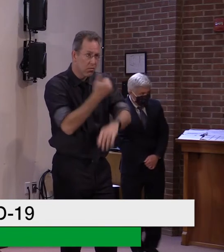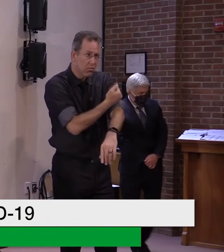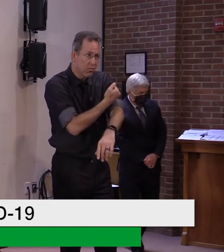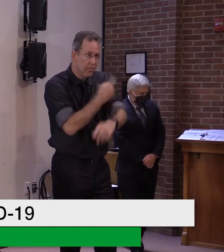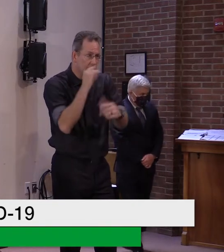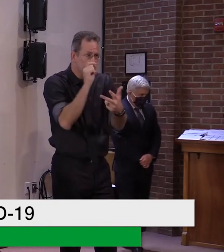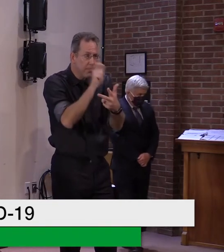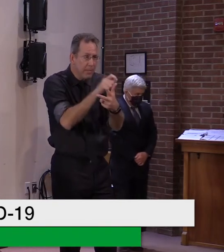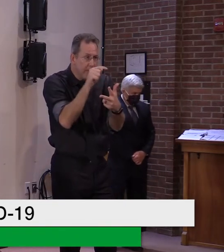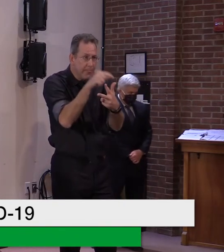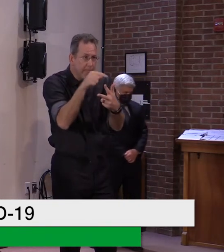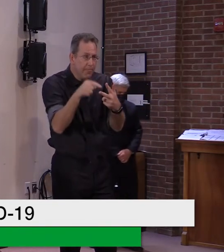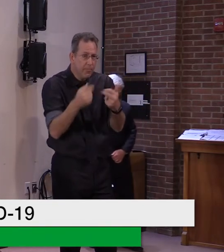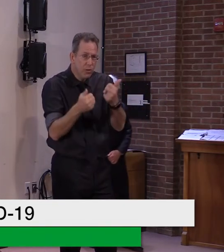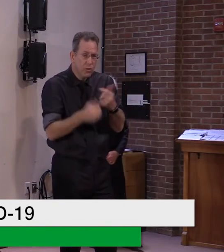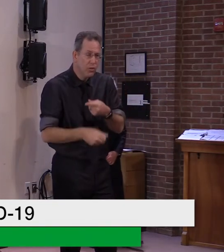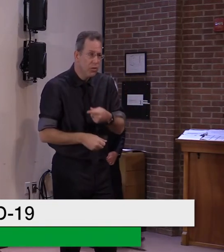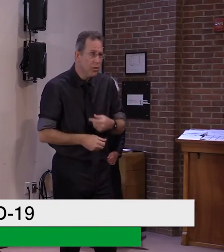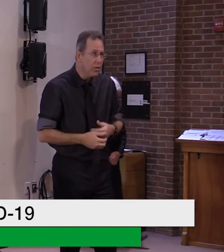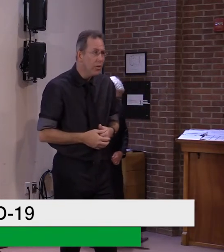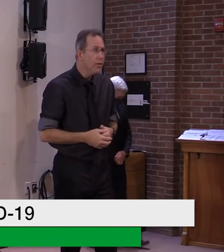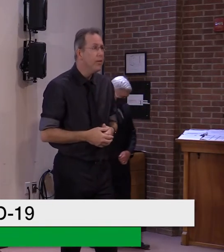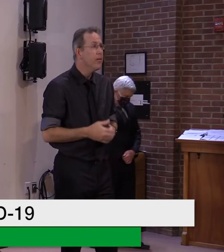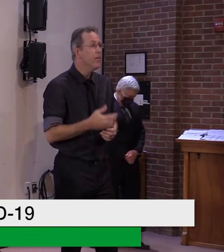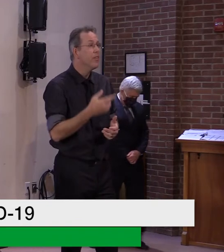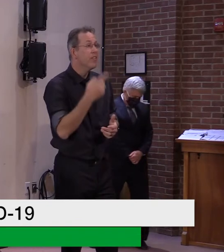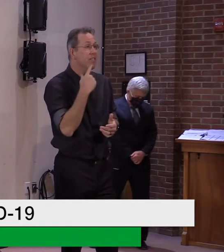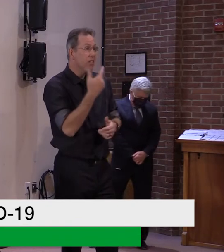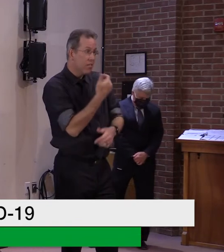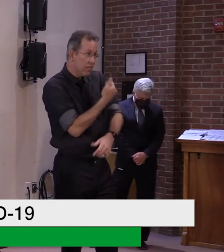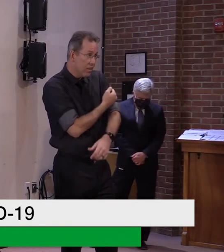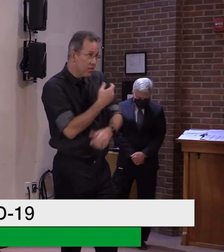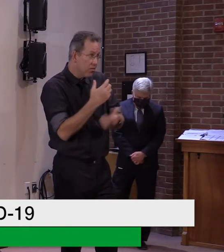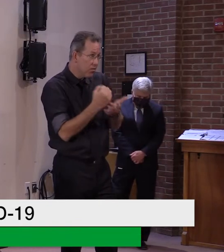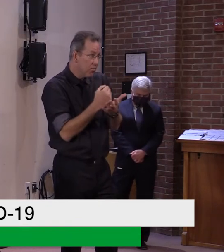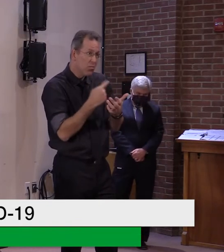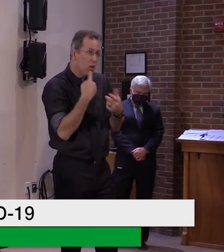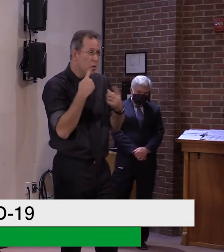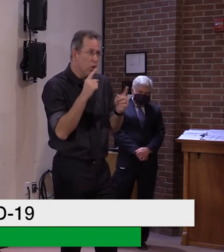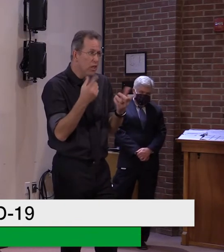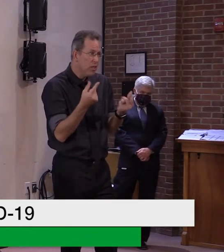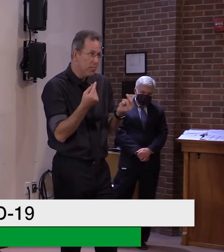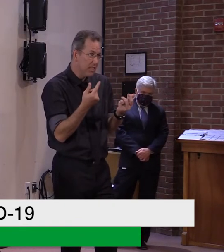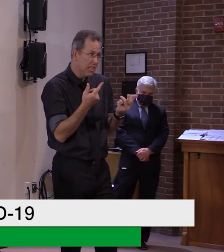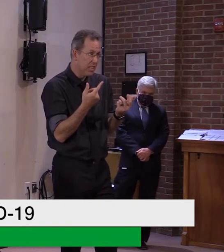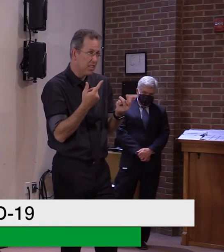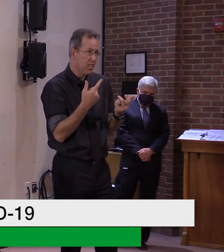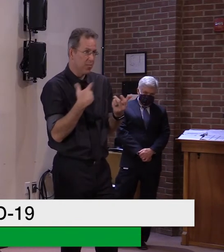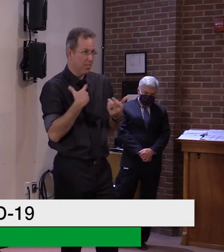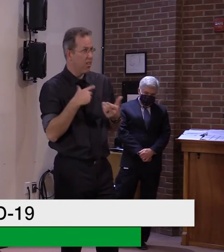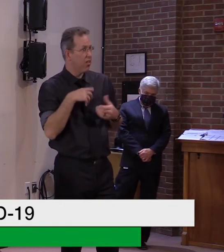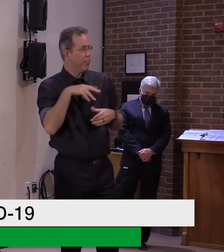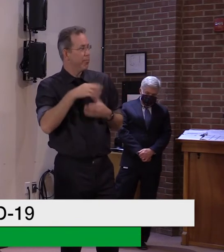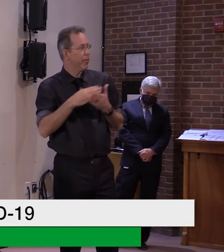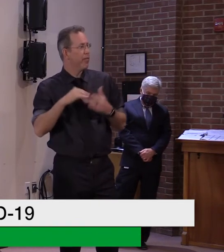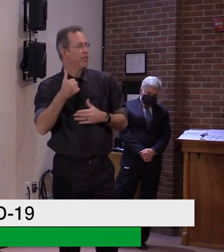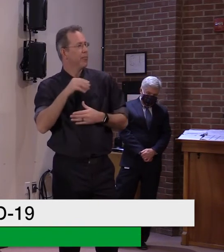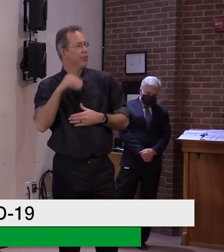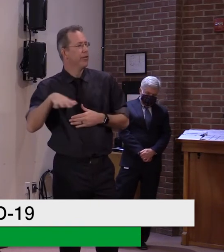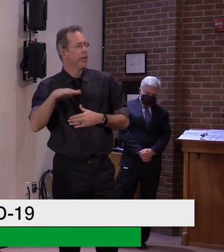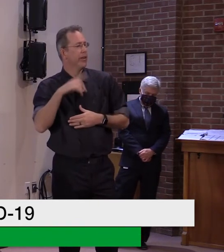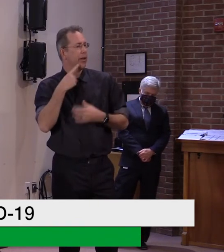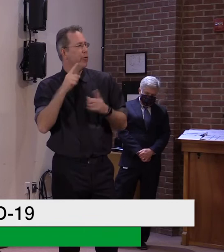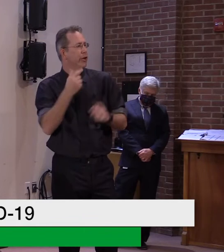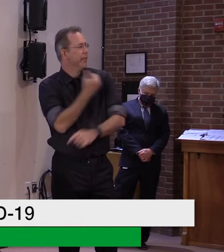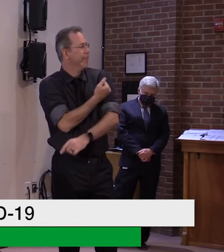did not help you you were in the in in the in the small percentage that that was not were not protected